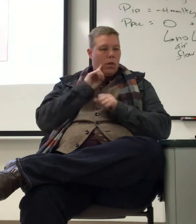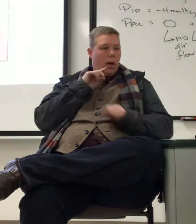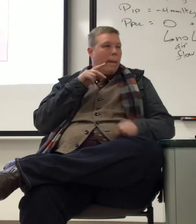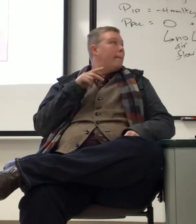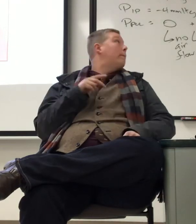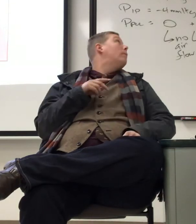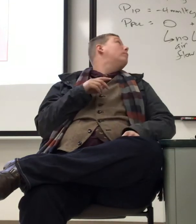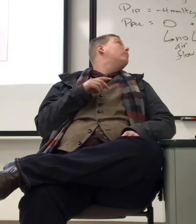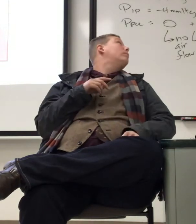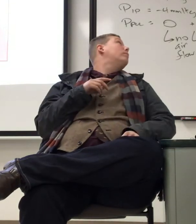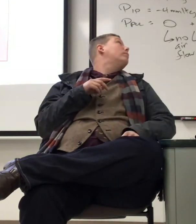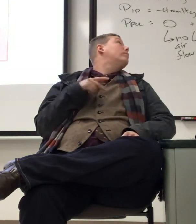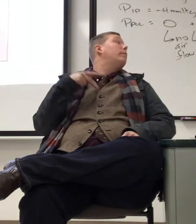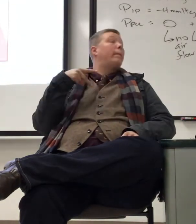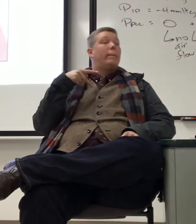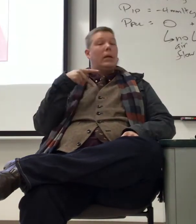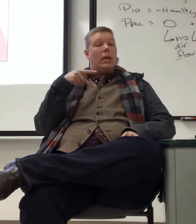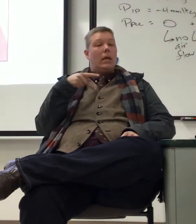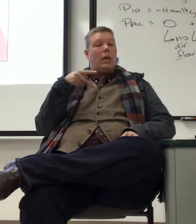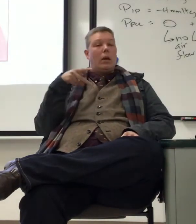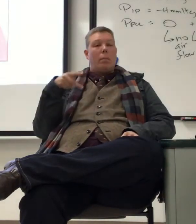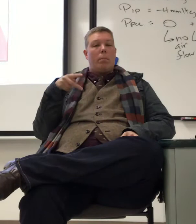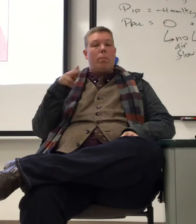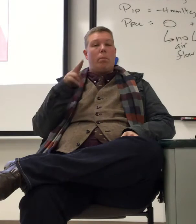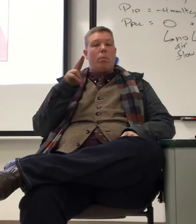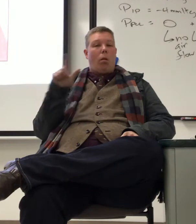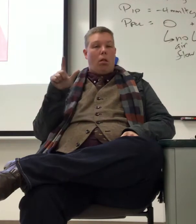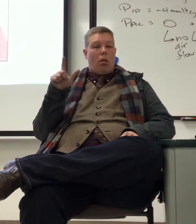And the pressure out is the air you breathe, pressure of the